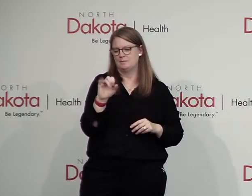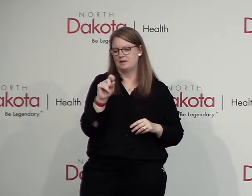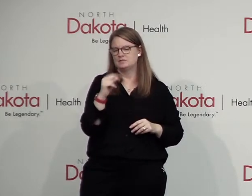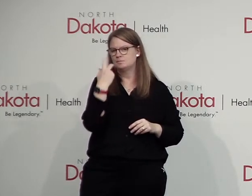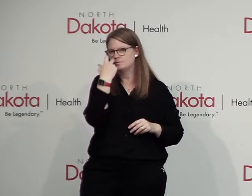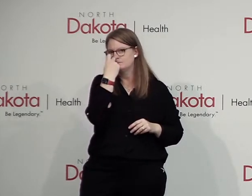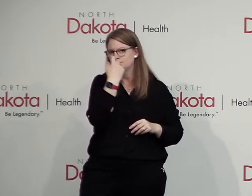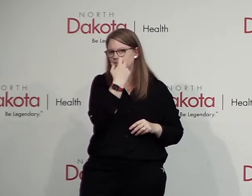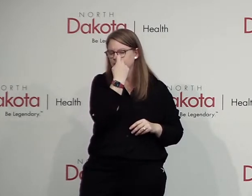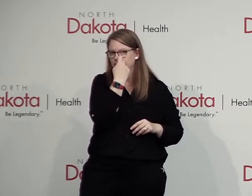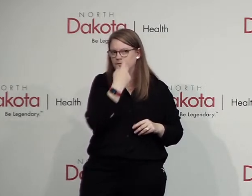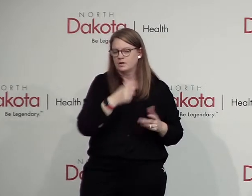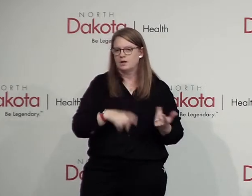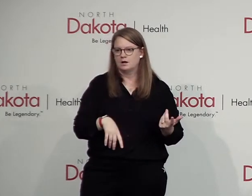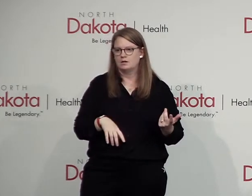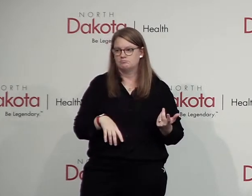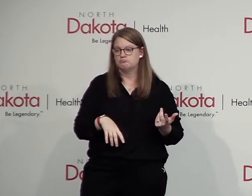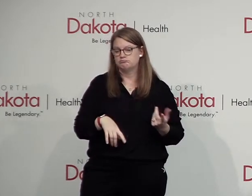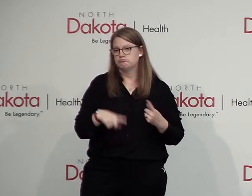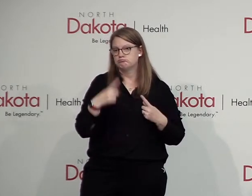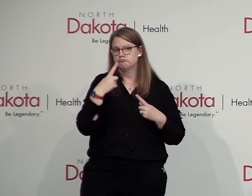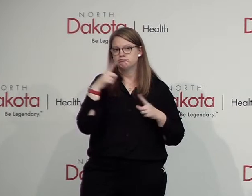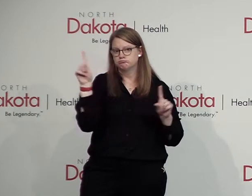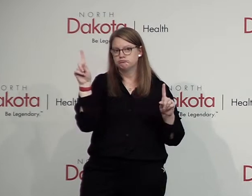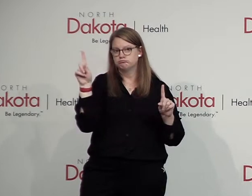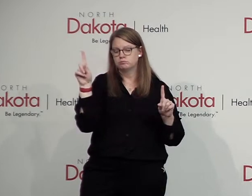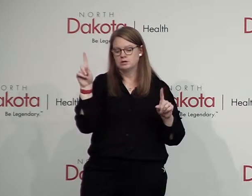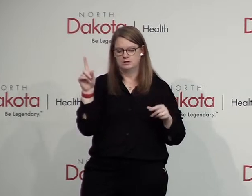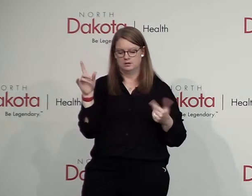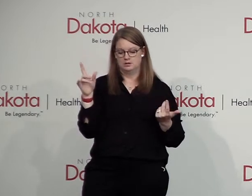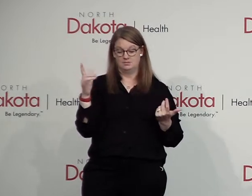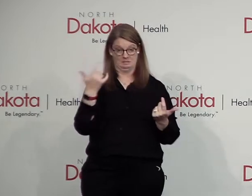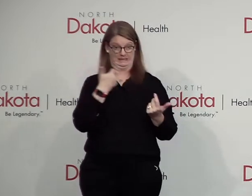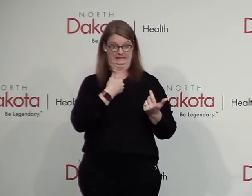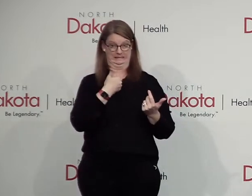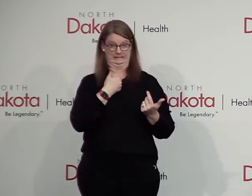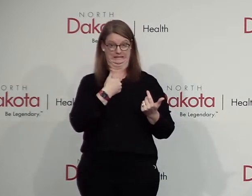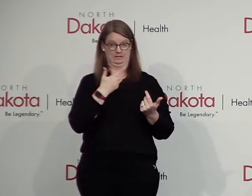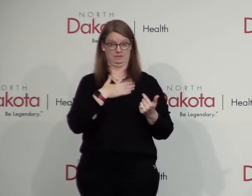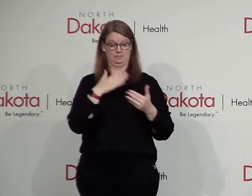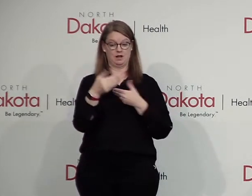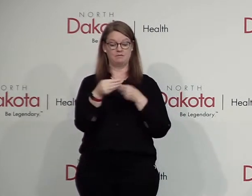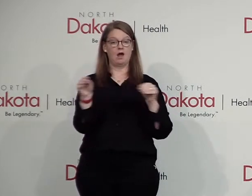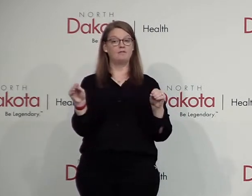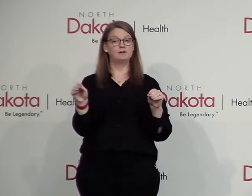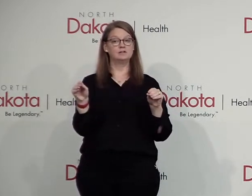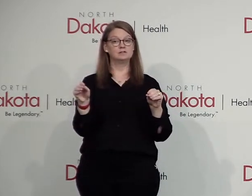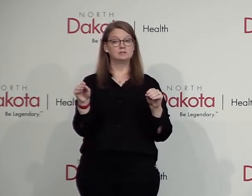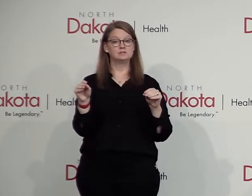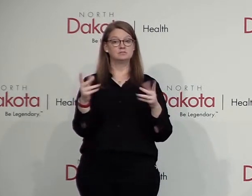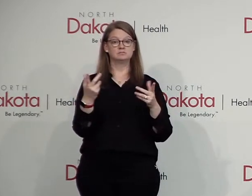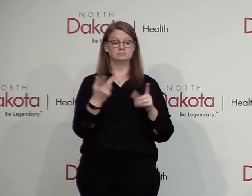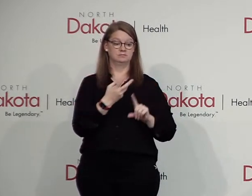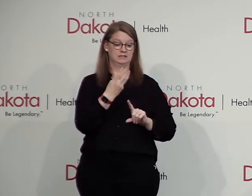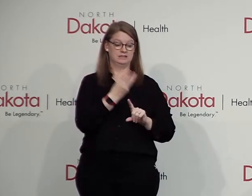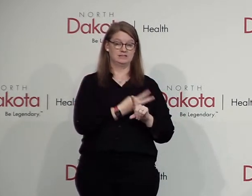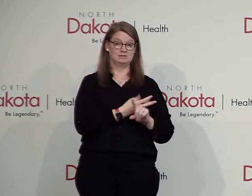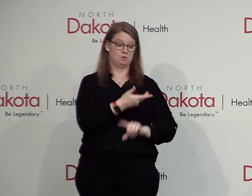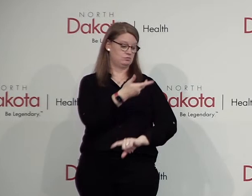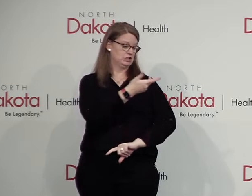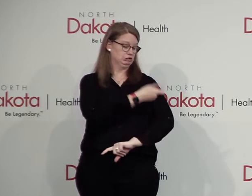It's also very effective. And personally, in my office this year, we've given 6-month-old the